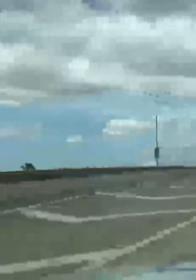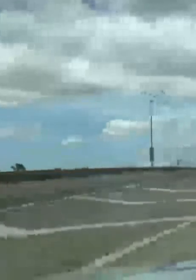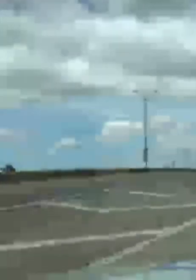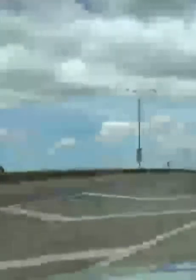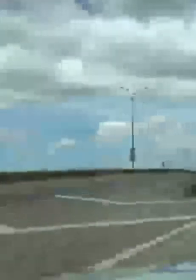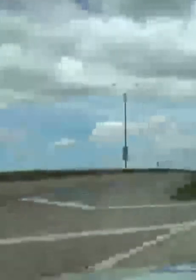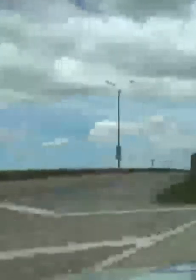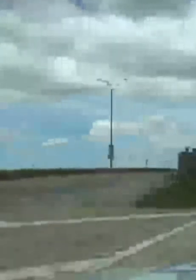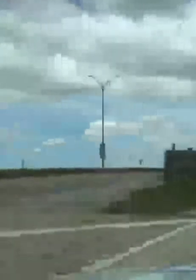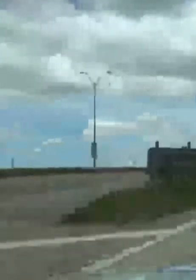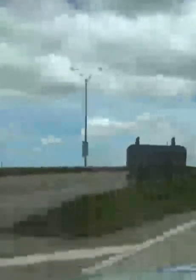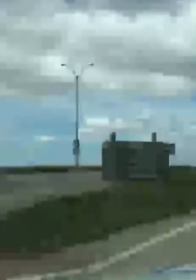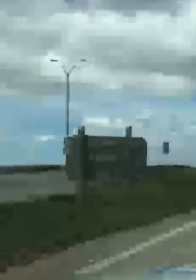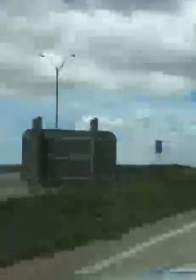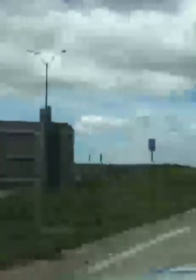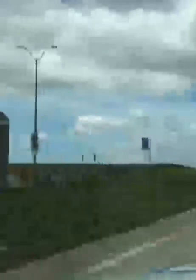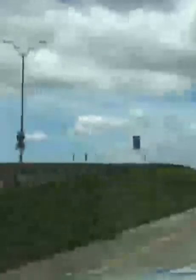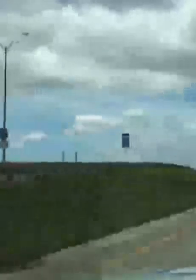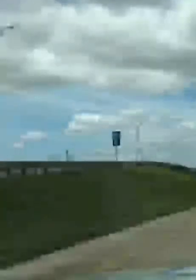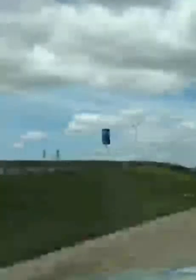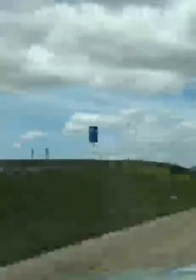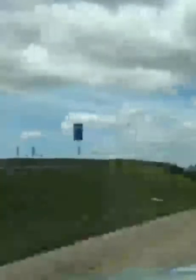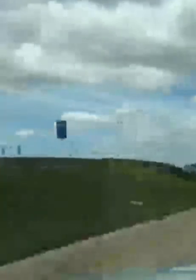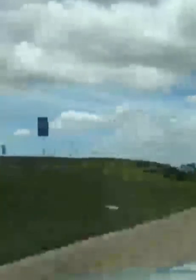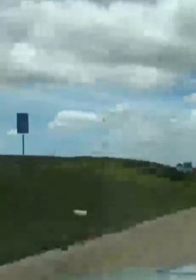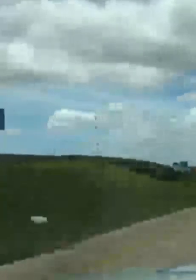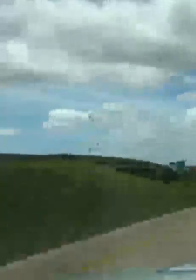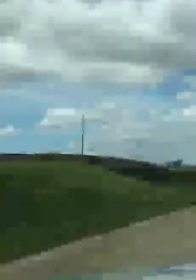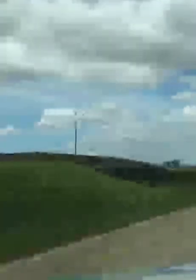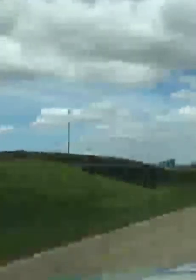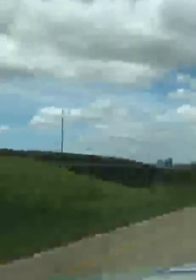windows that are We're going to turn around and come up.